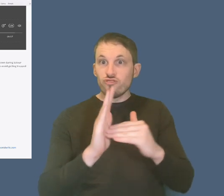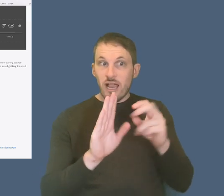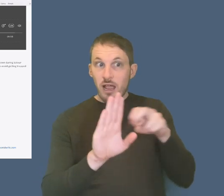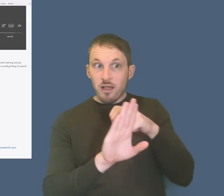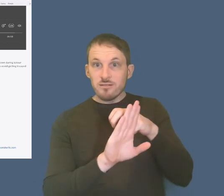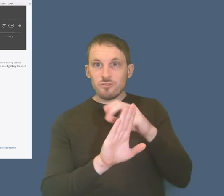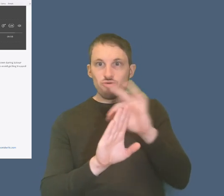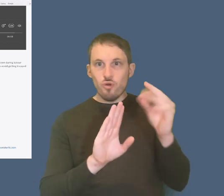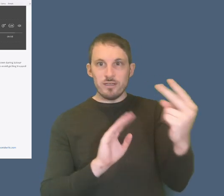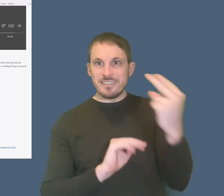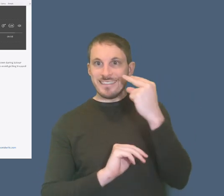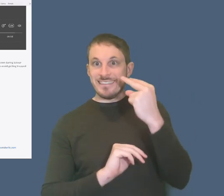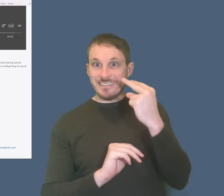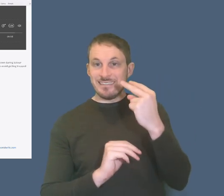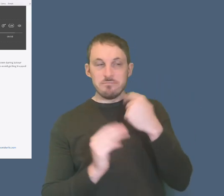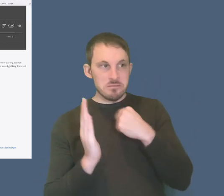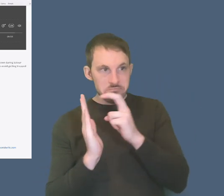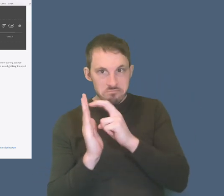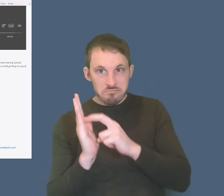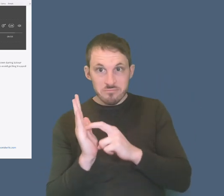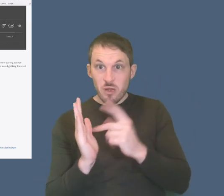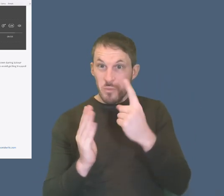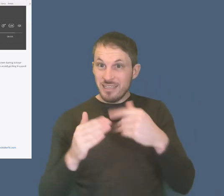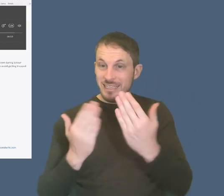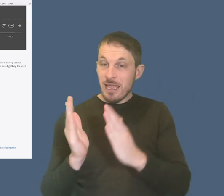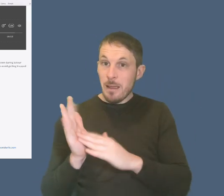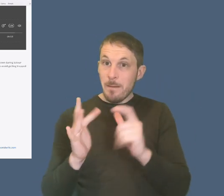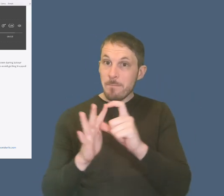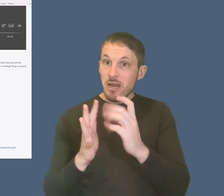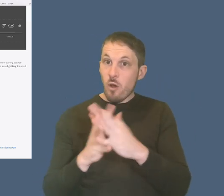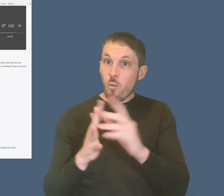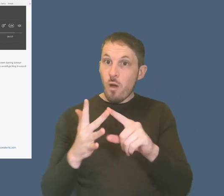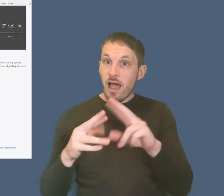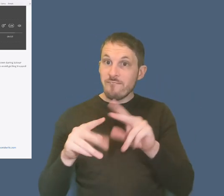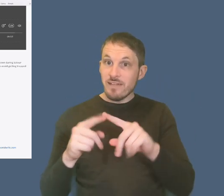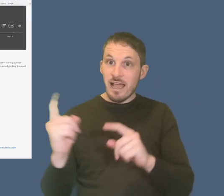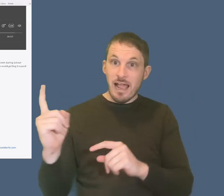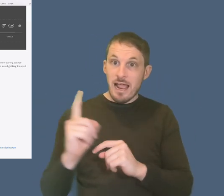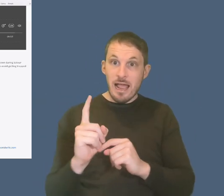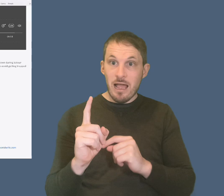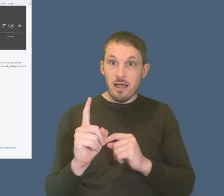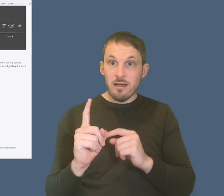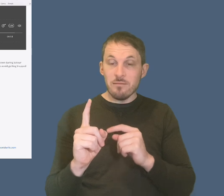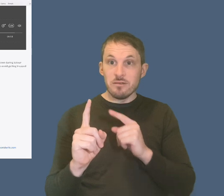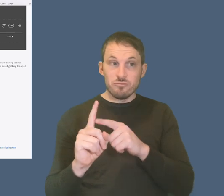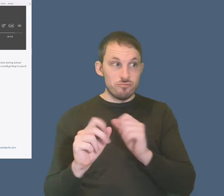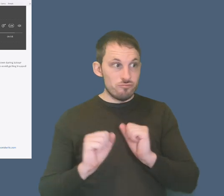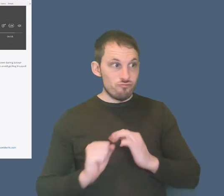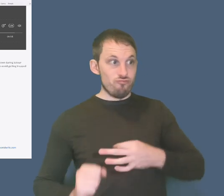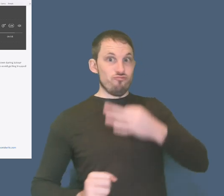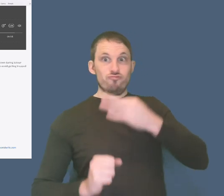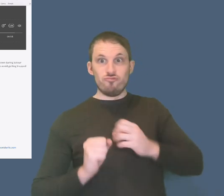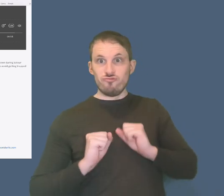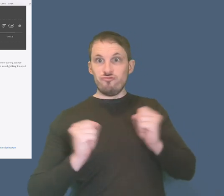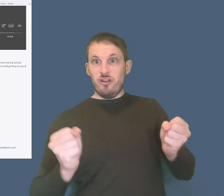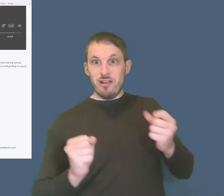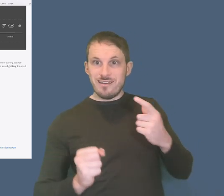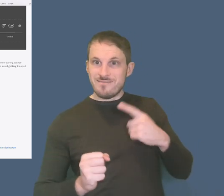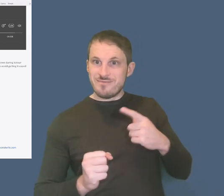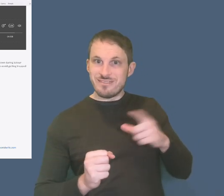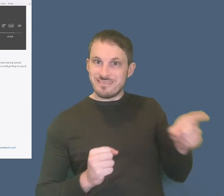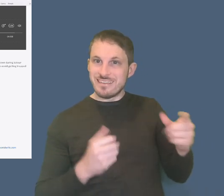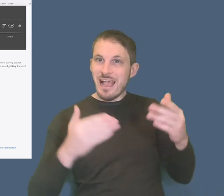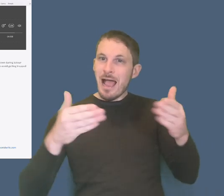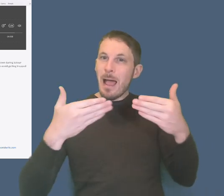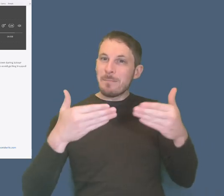her eye line. And one day a midwife came into the room and got a shock because I was sitting inside a